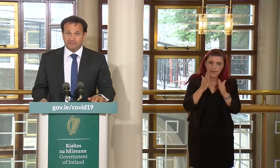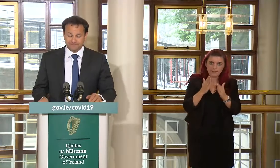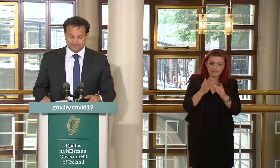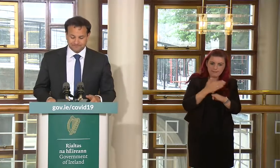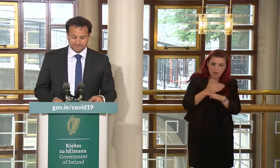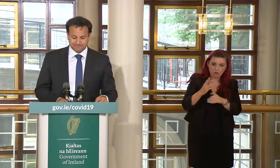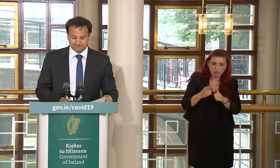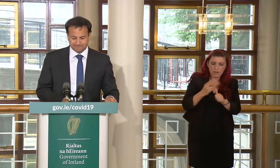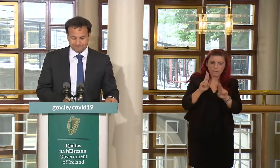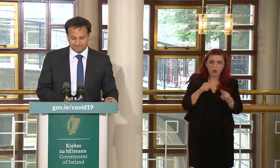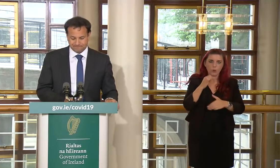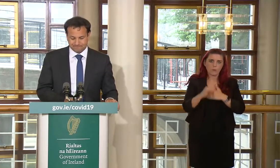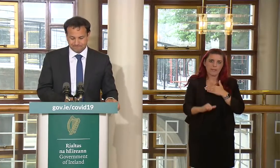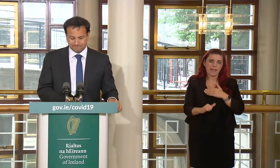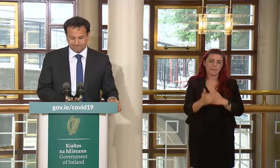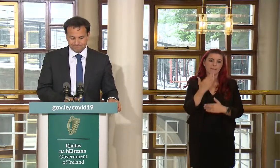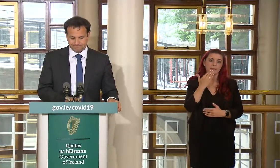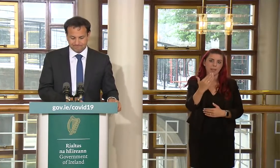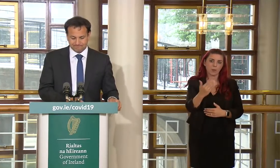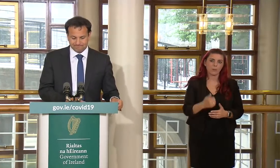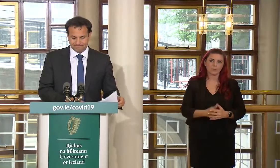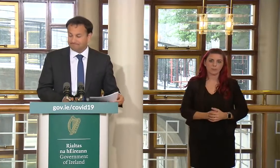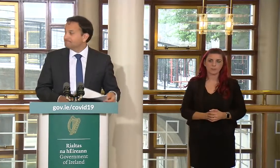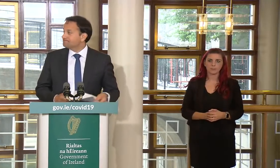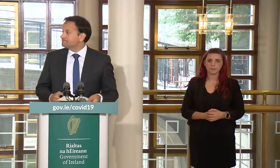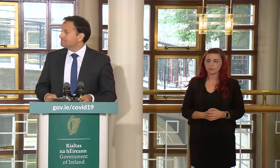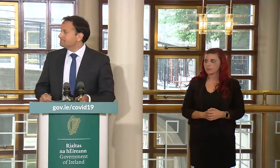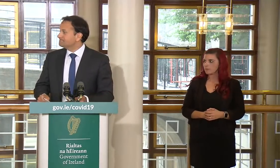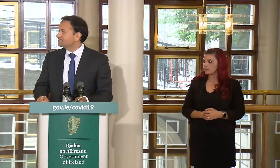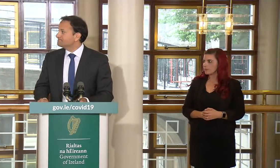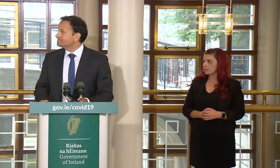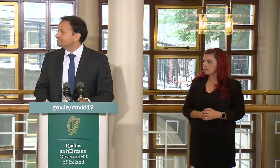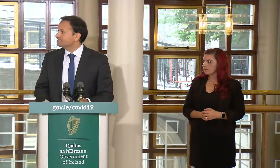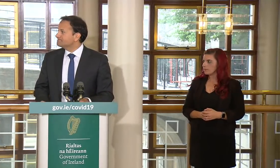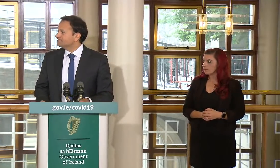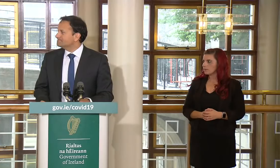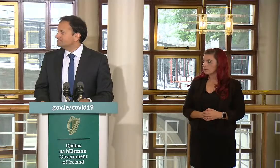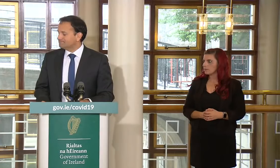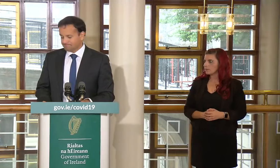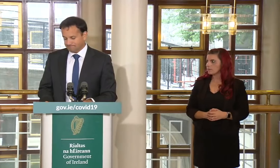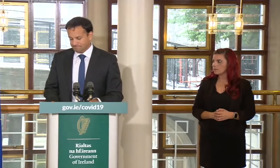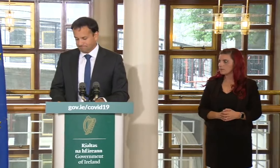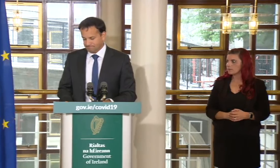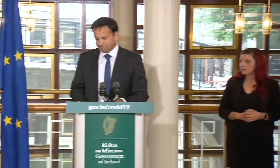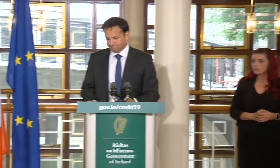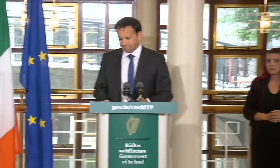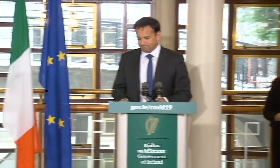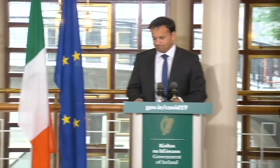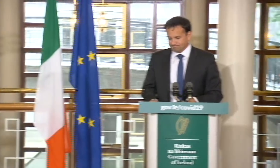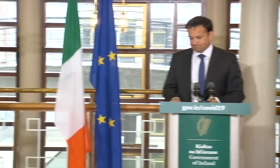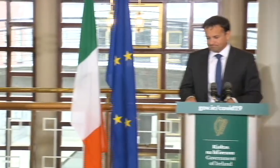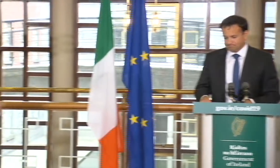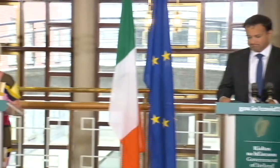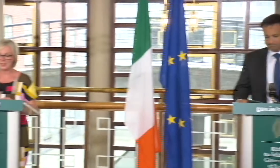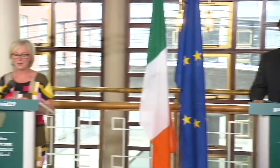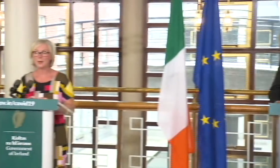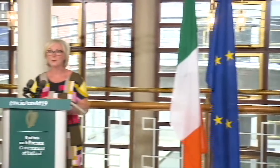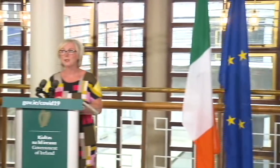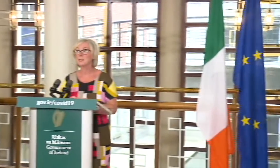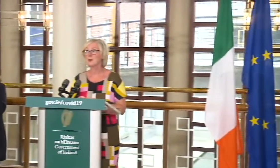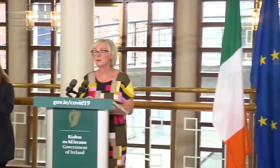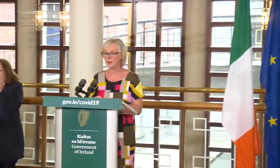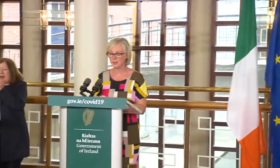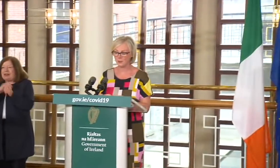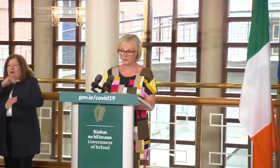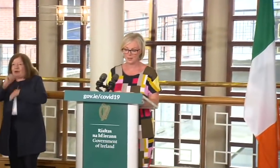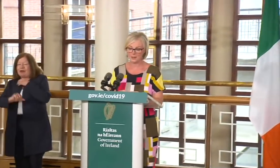much. Thank you. So we had a very busy Cabinet today, but I'm